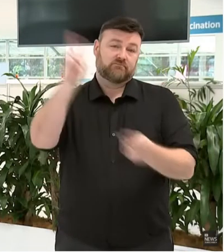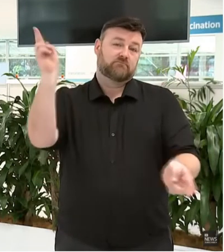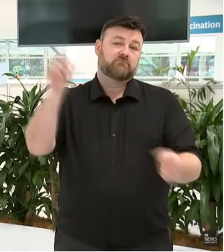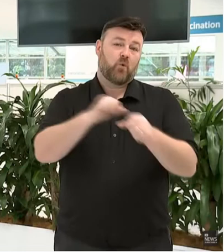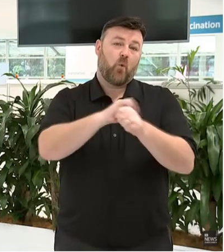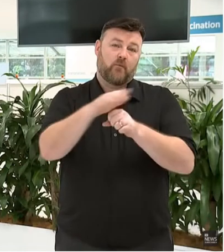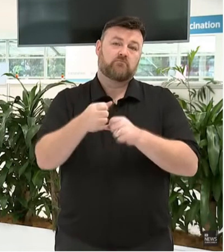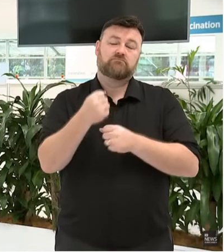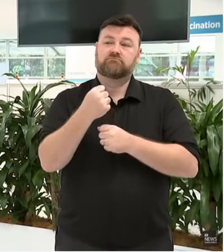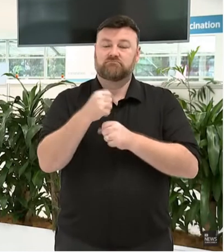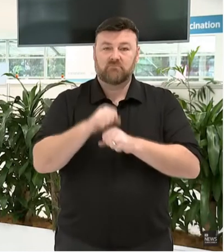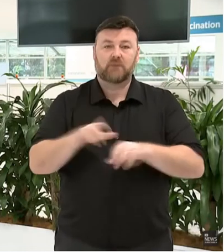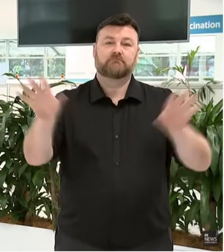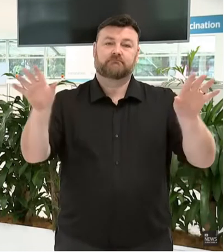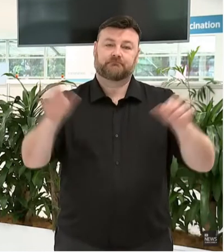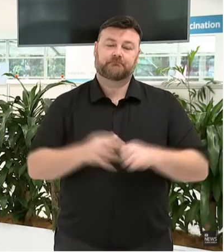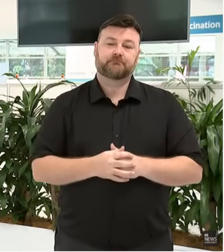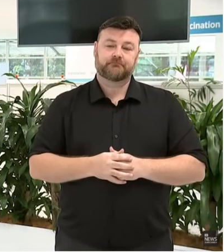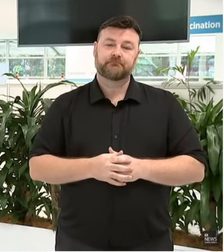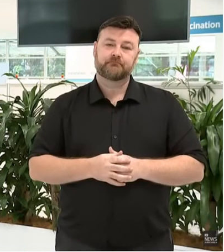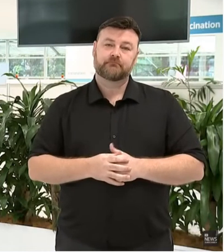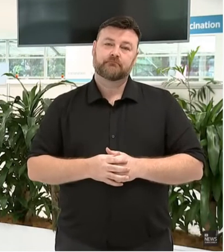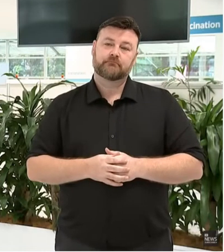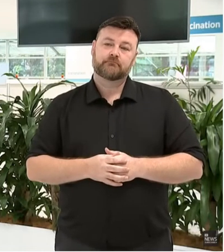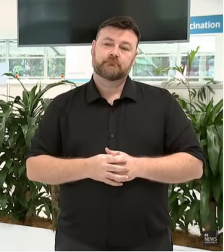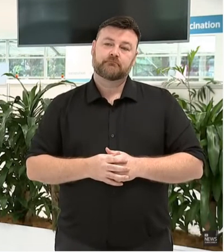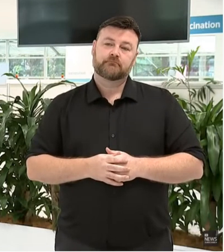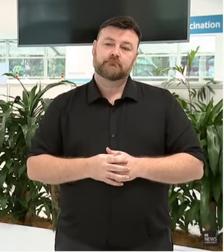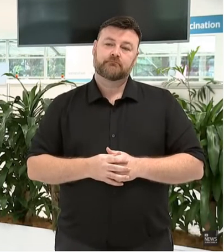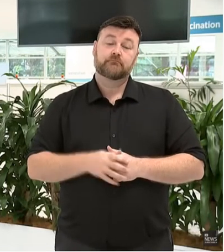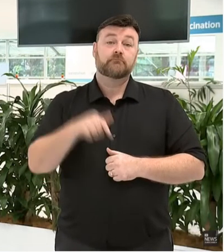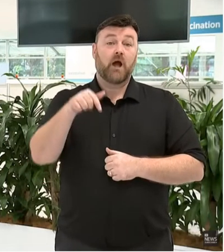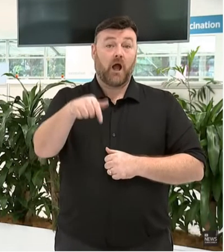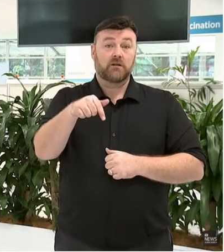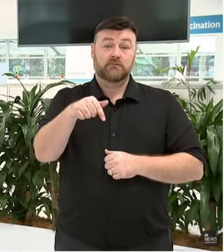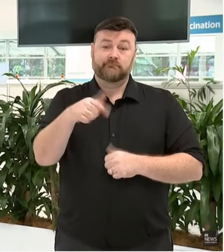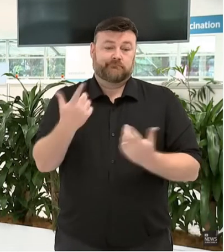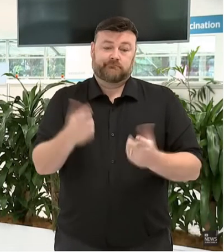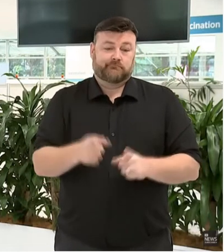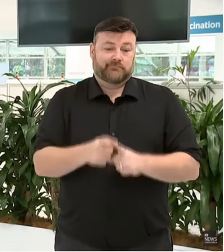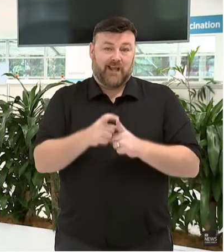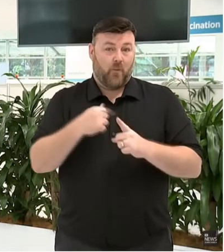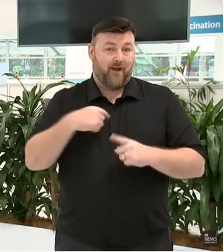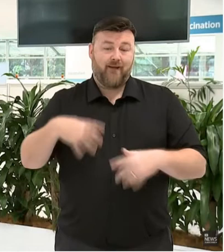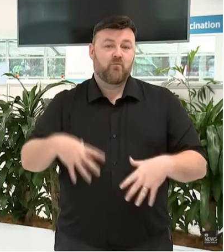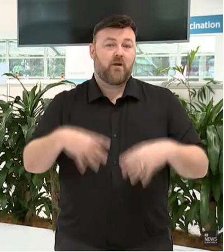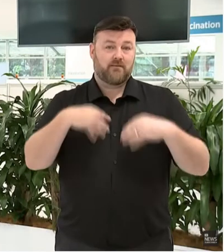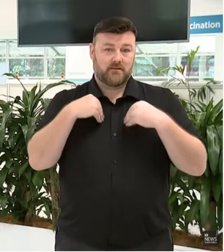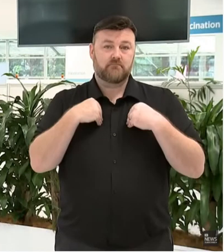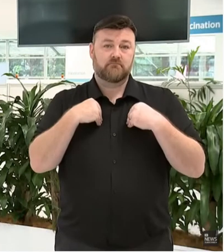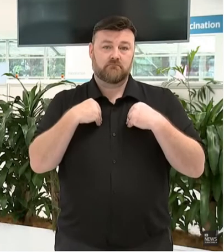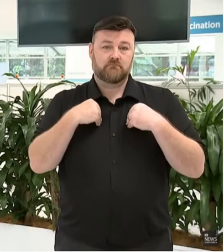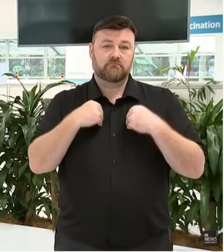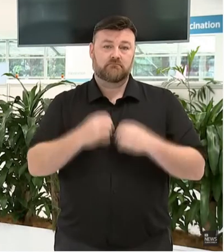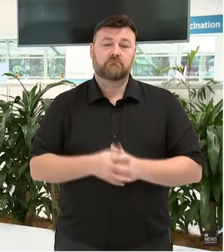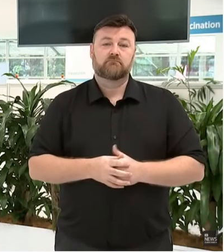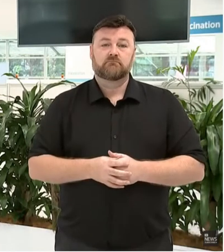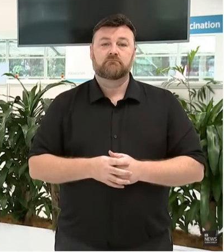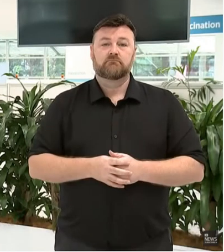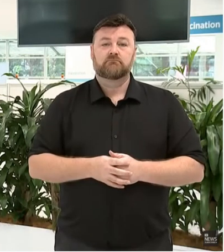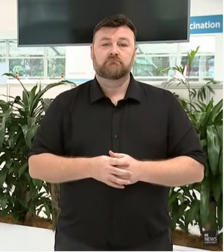and inconveniences as we move through this period. But this is the challenge we have to face up to. We have to stand strong and get